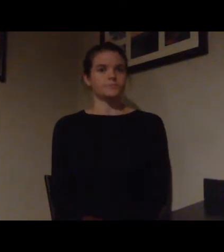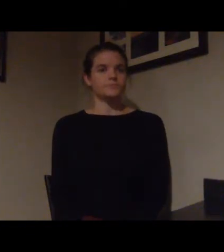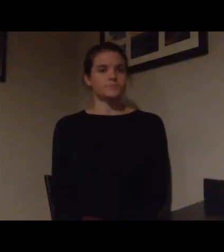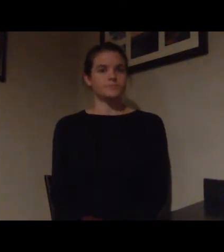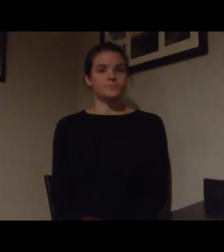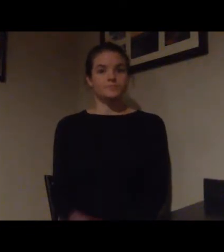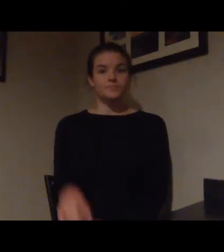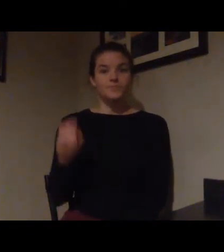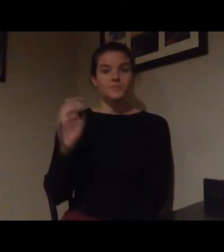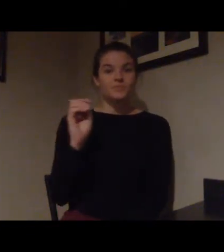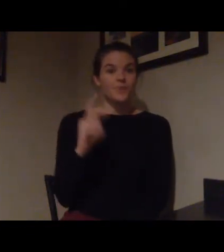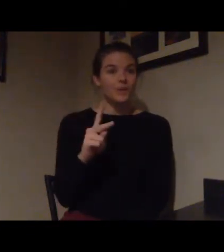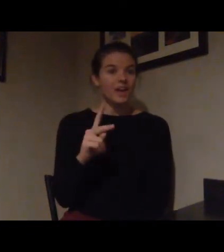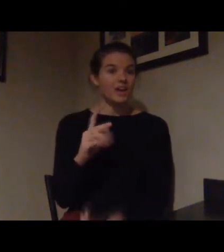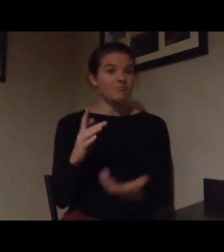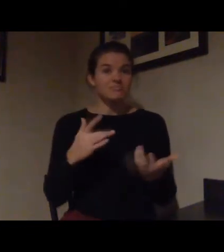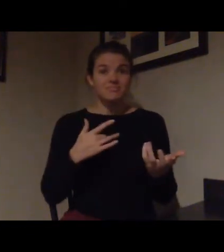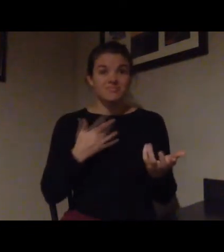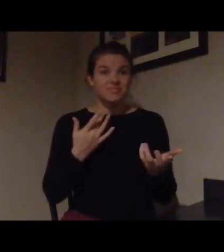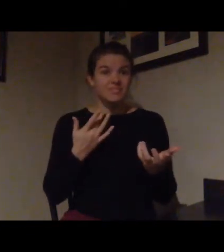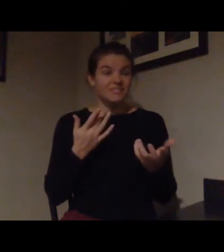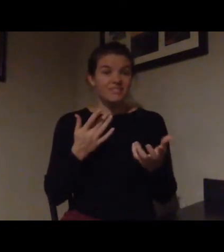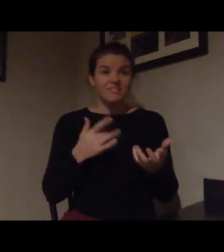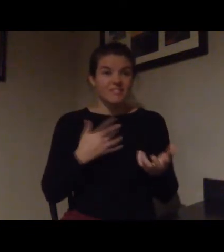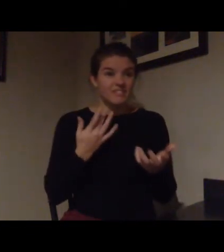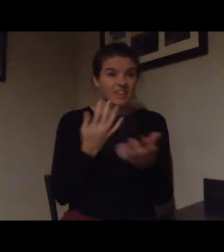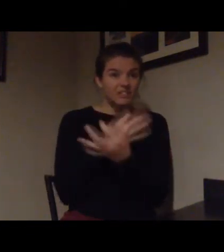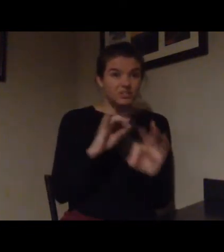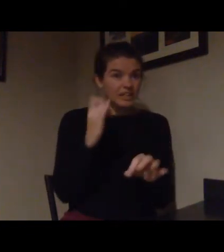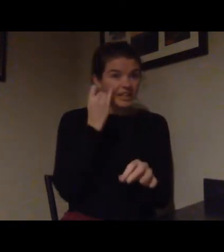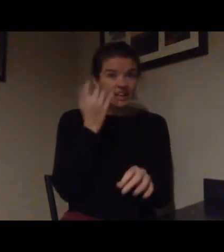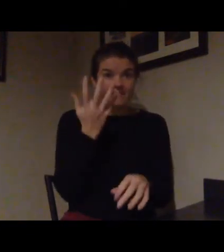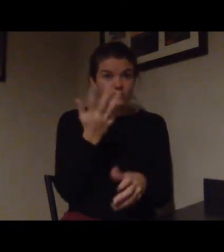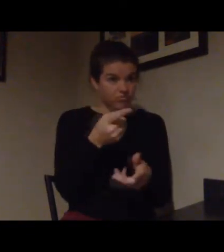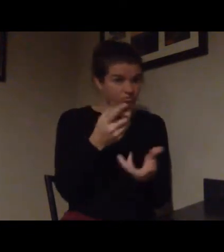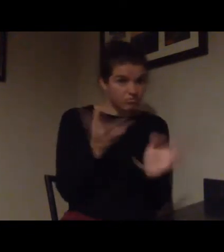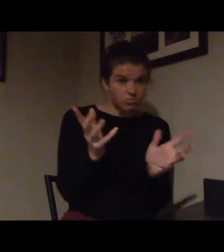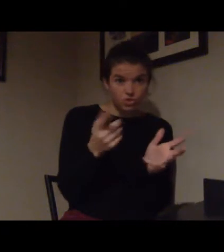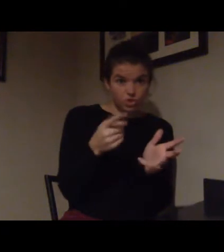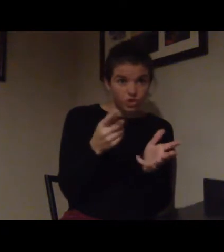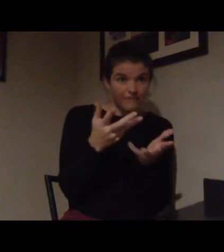Okay, so feel free to drop off at any time if you want to stay on.